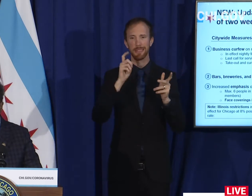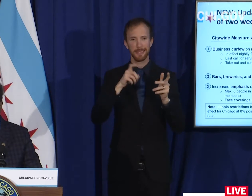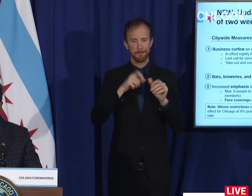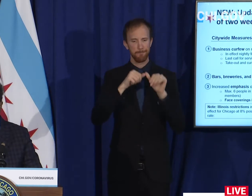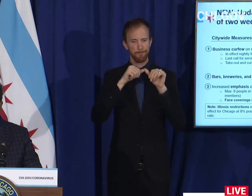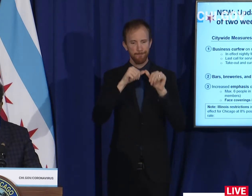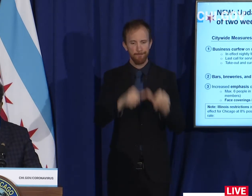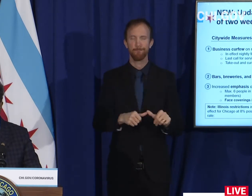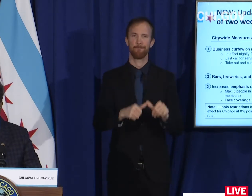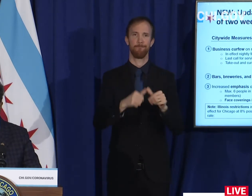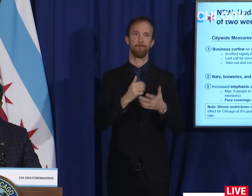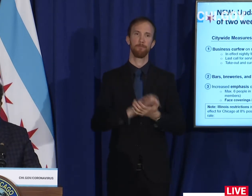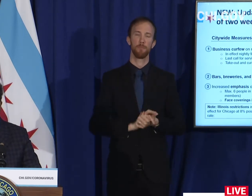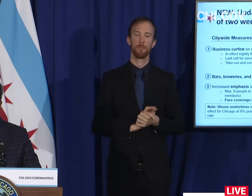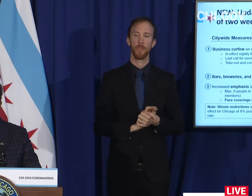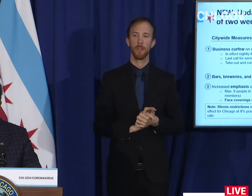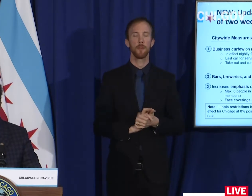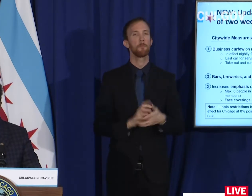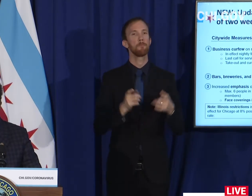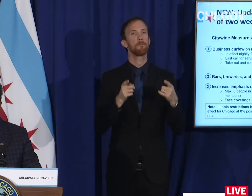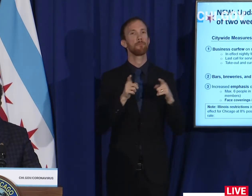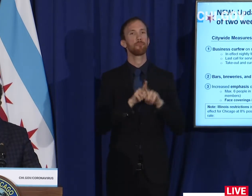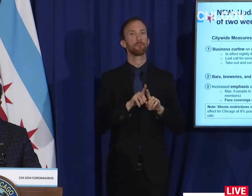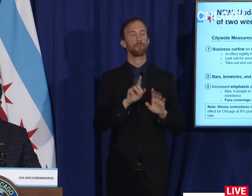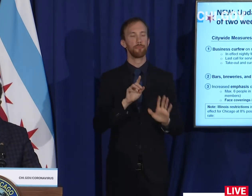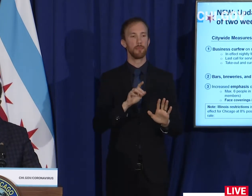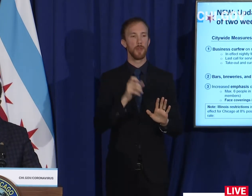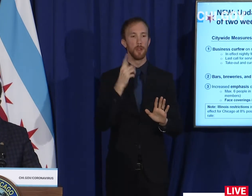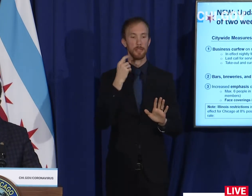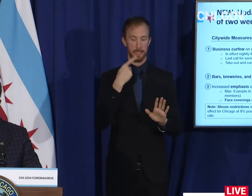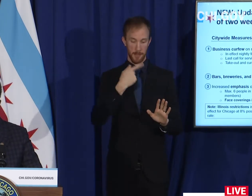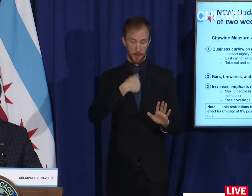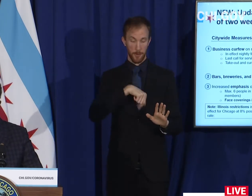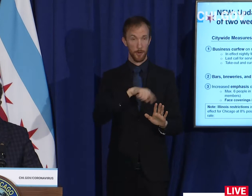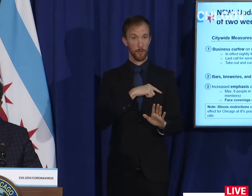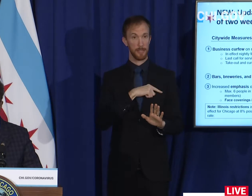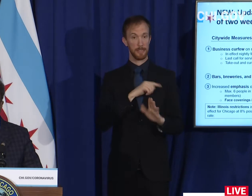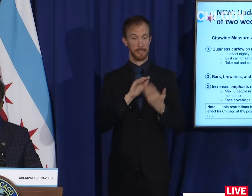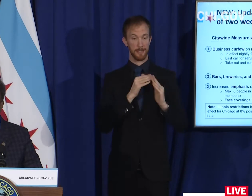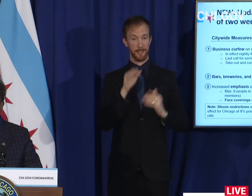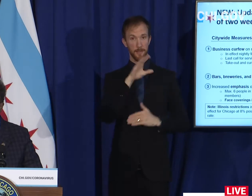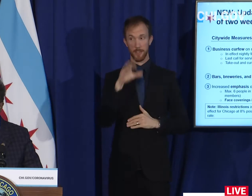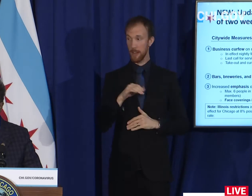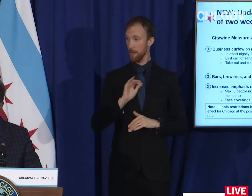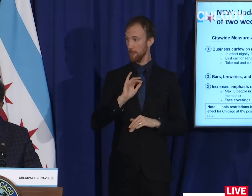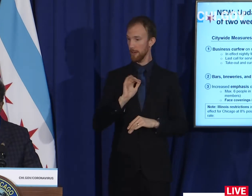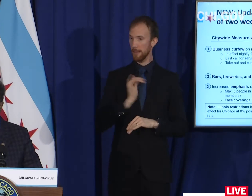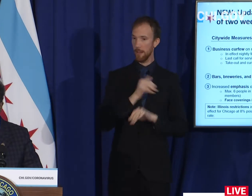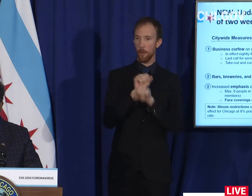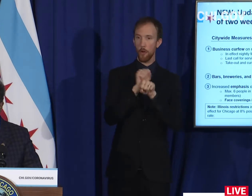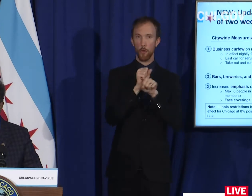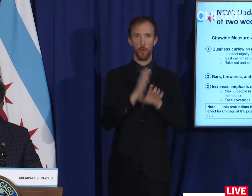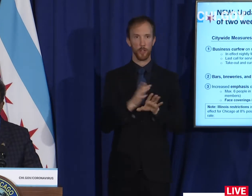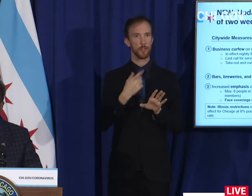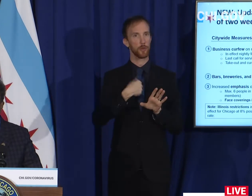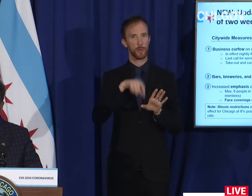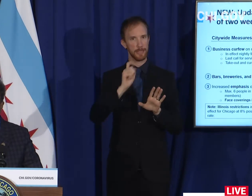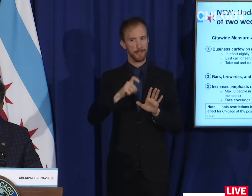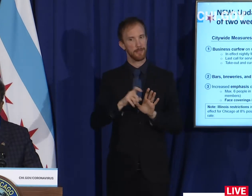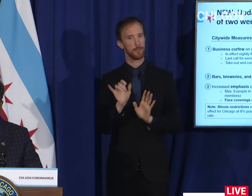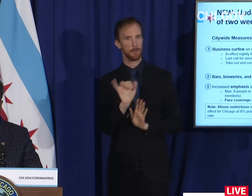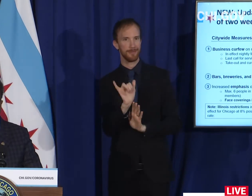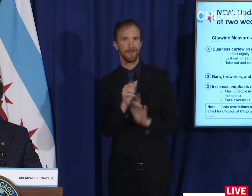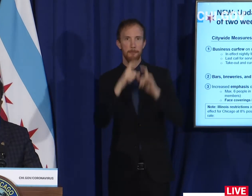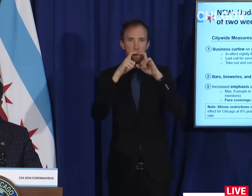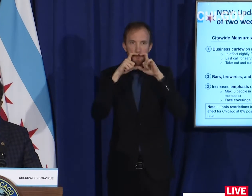Let me also just say that we as a city workforce need to be better ourselves in mask wearing.